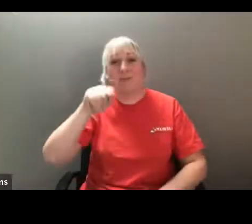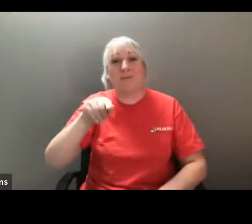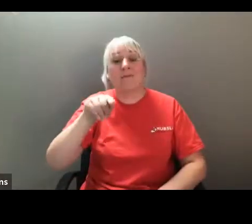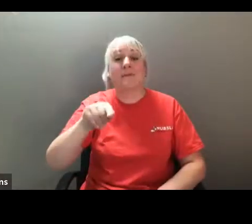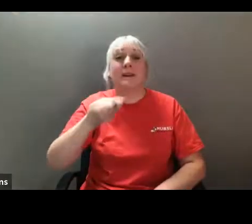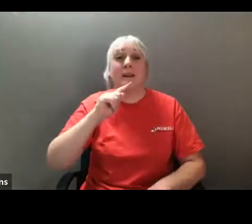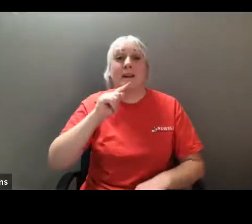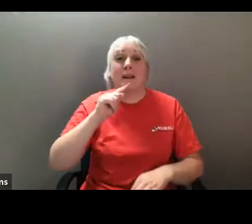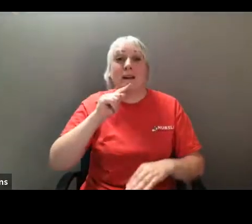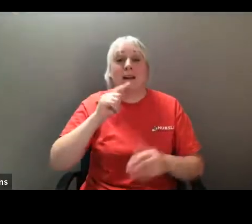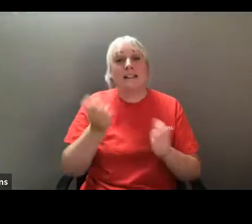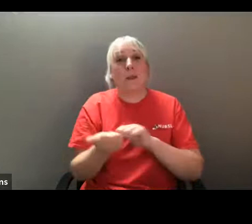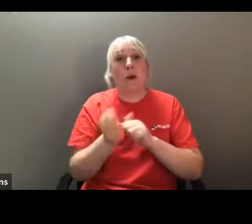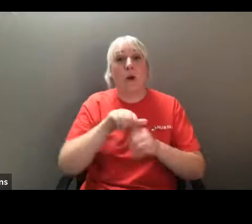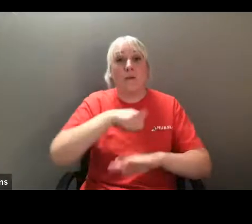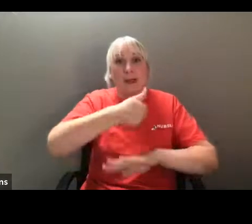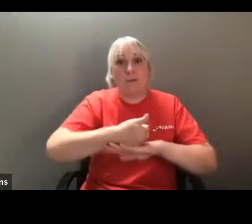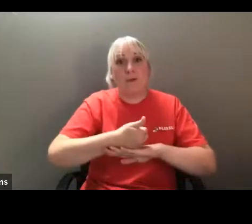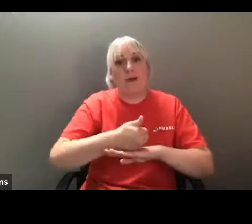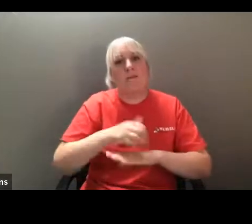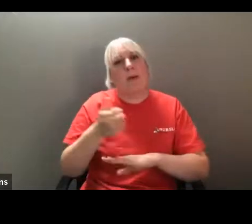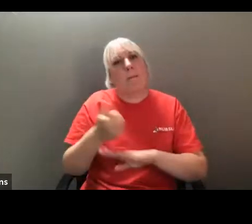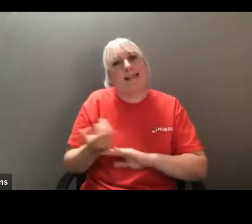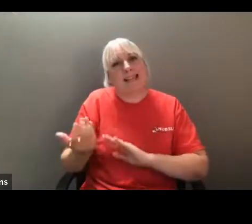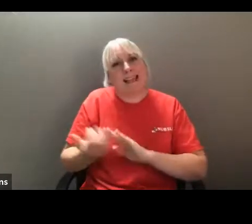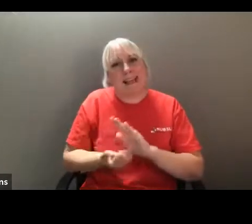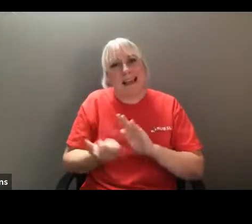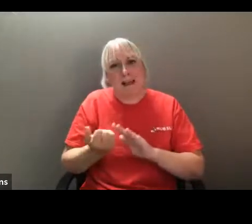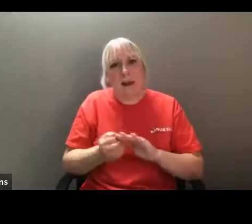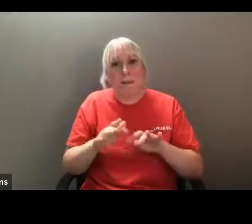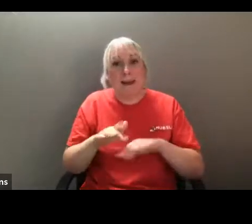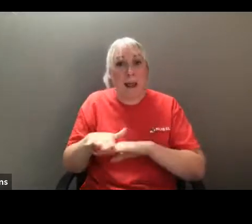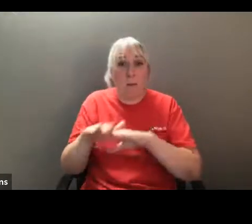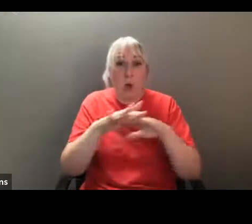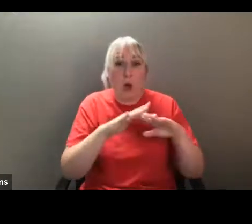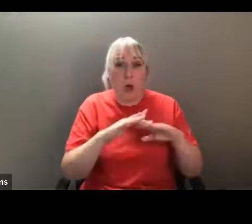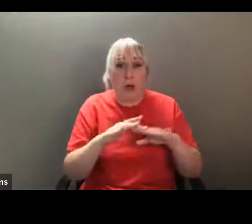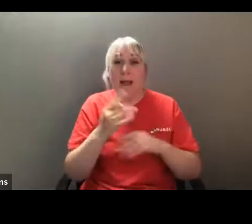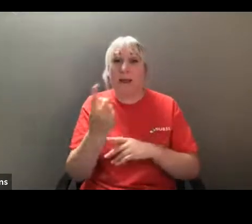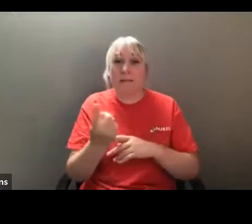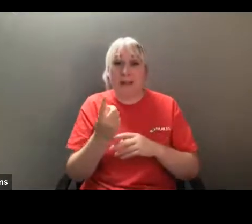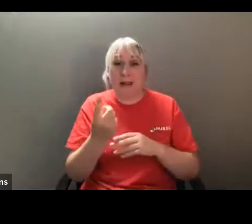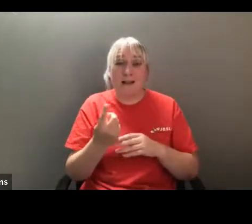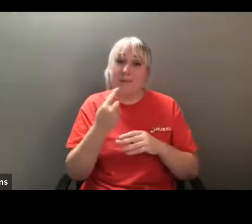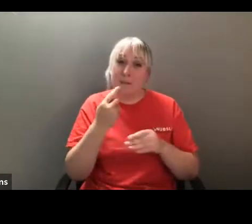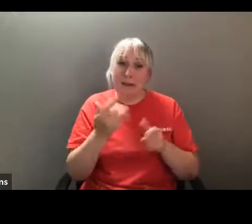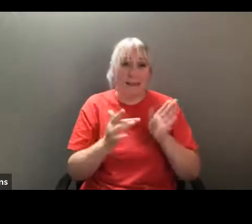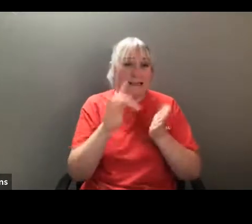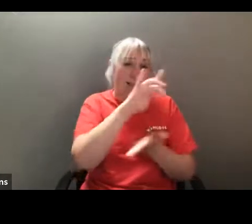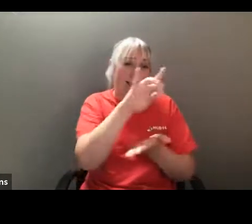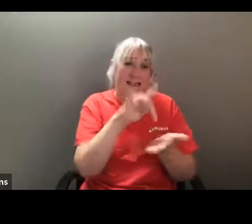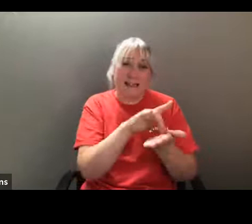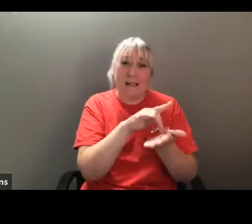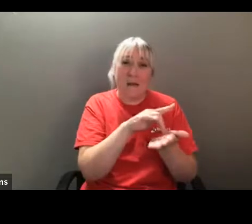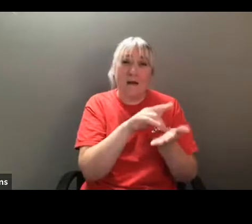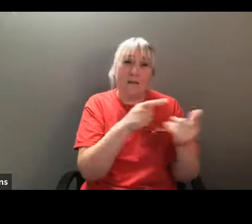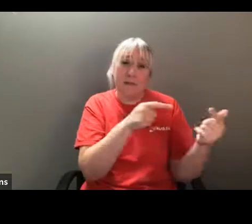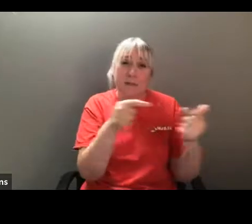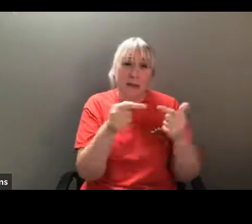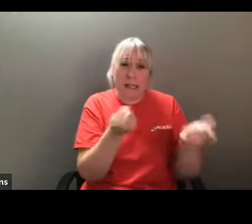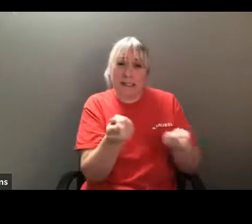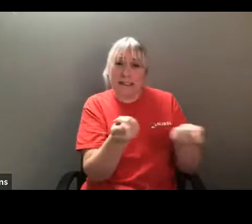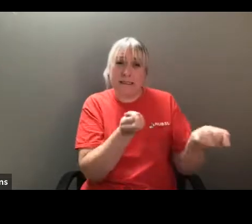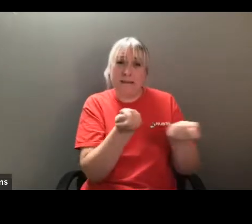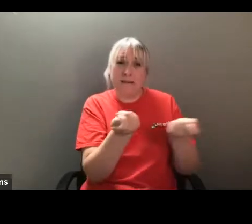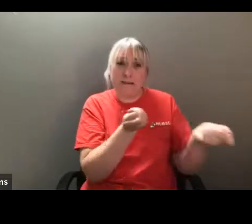Network, which started in the 1980s, he has been the centre of debate, especially on the left and in the labour movement. Separate